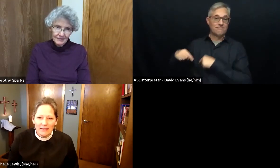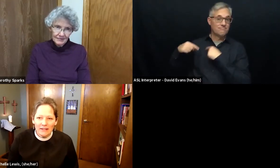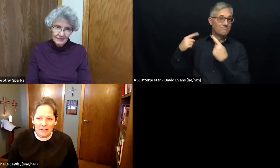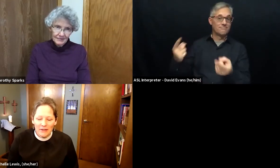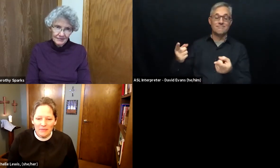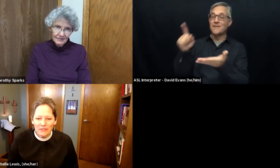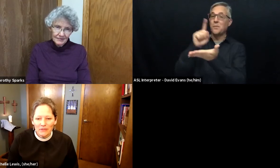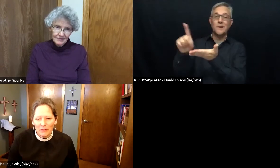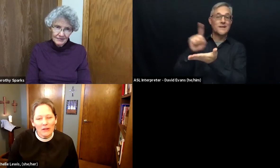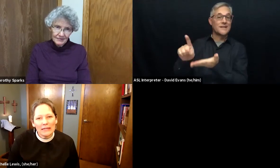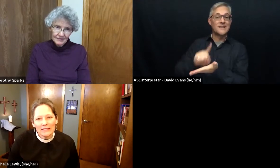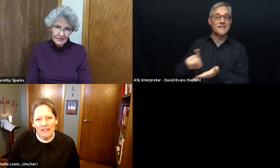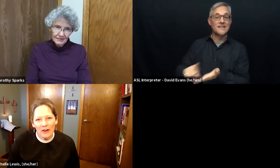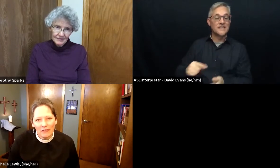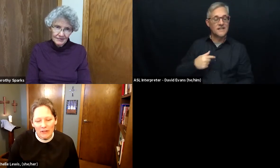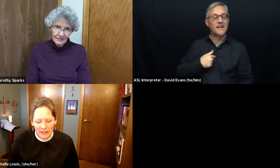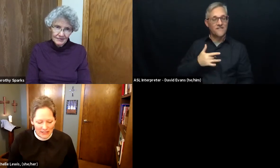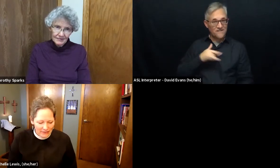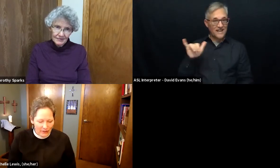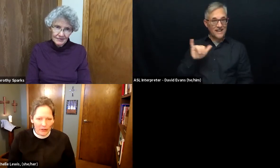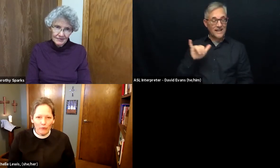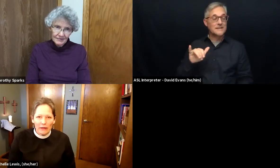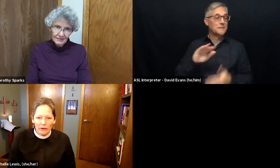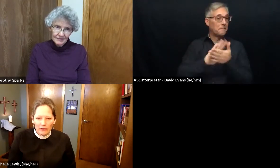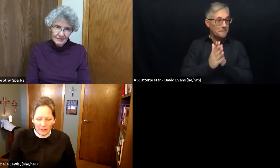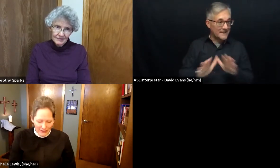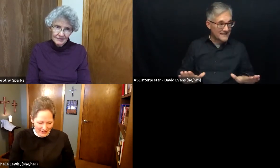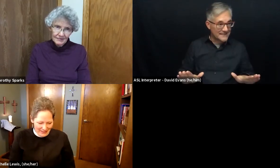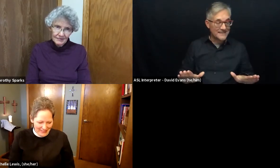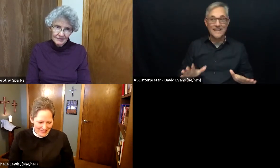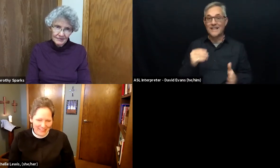and collecting the offering is very weird.